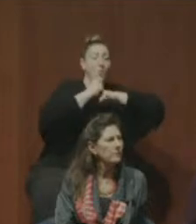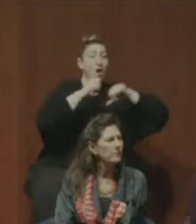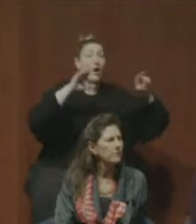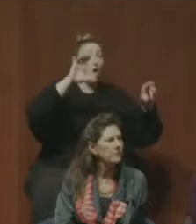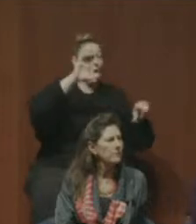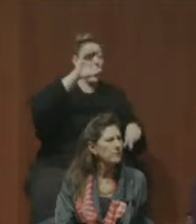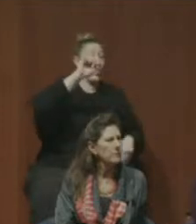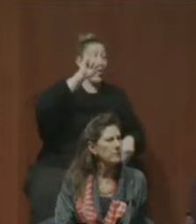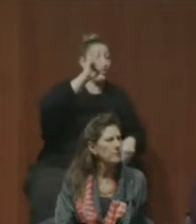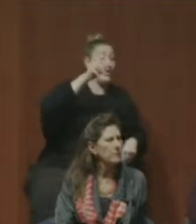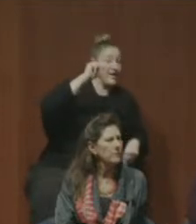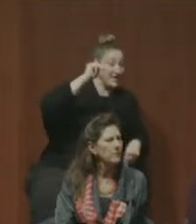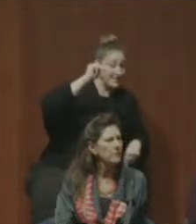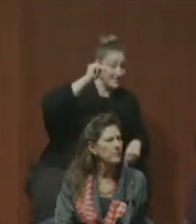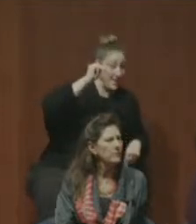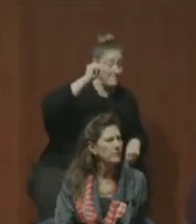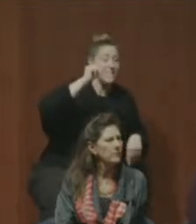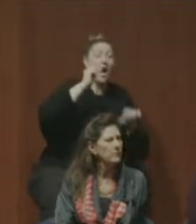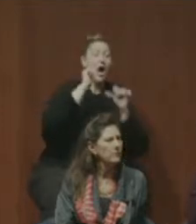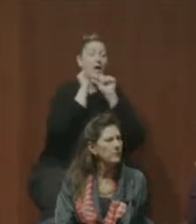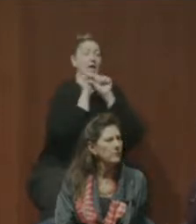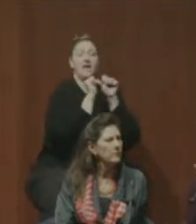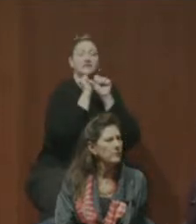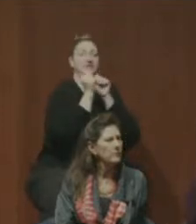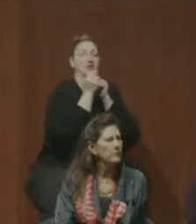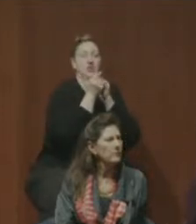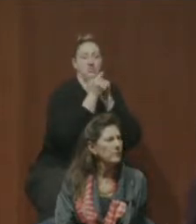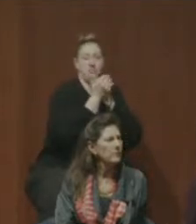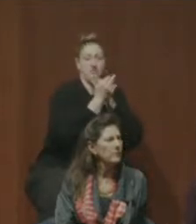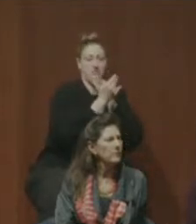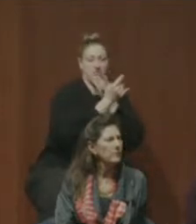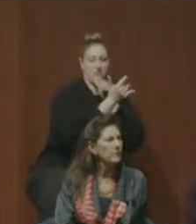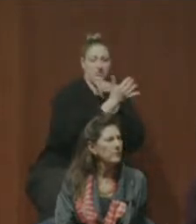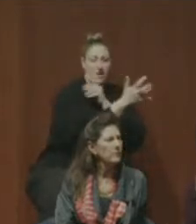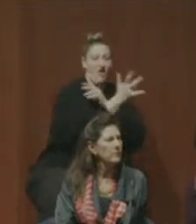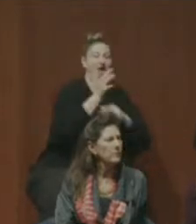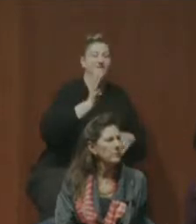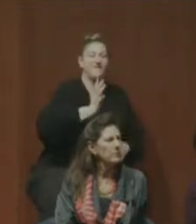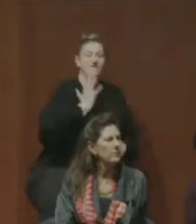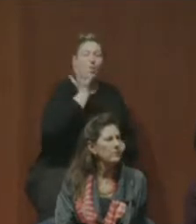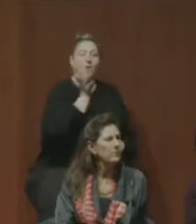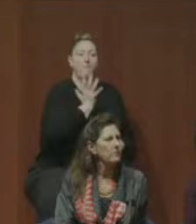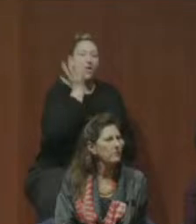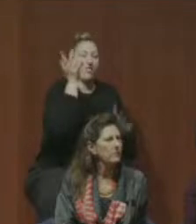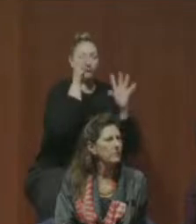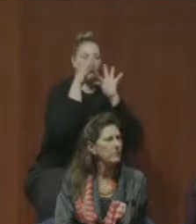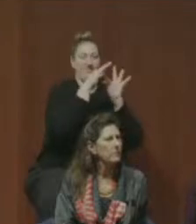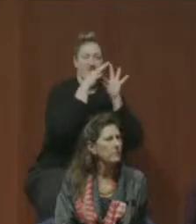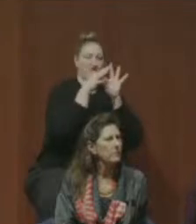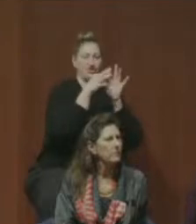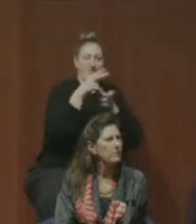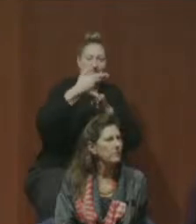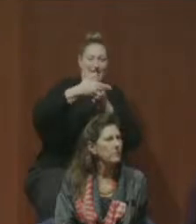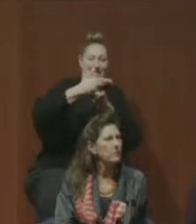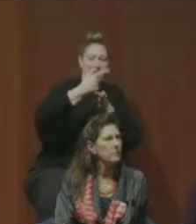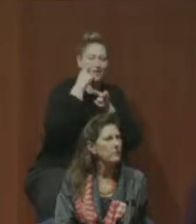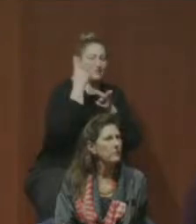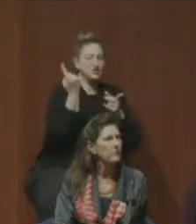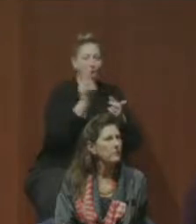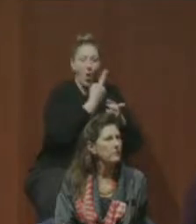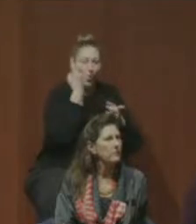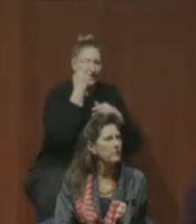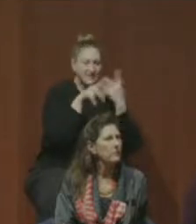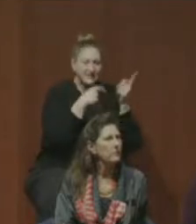colonialism's mechanisms continued far after the formal relationships and name had existed, so that there was